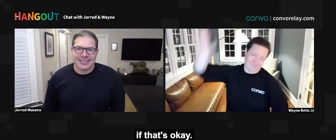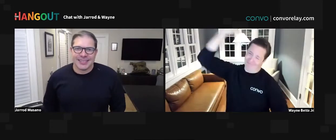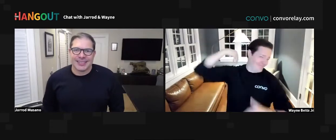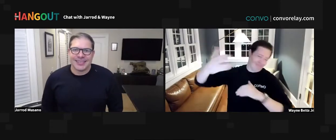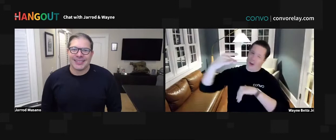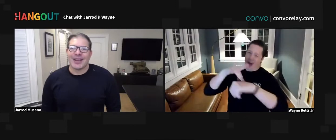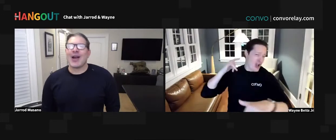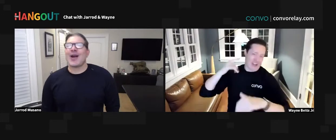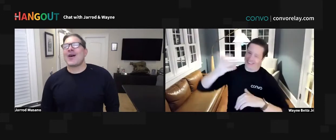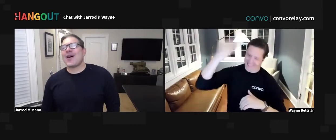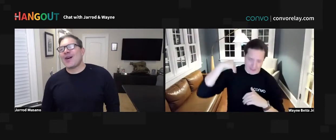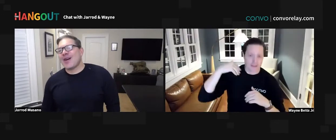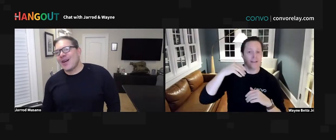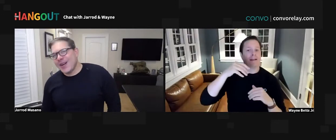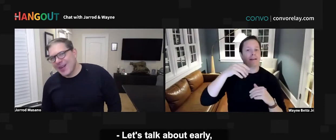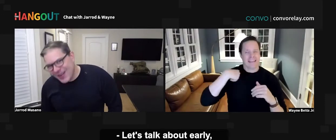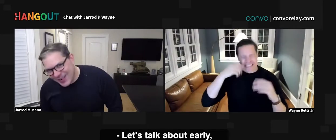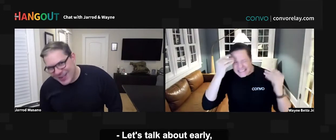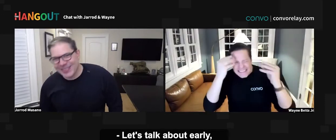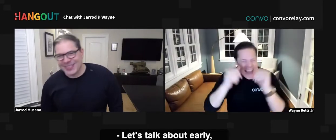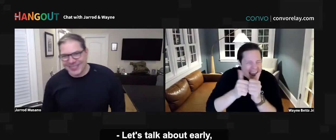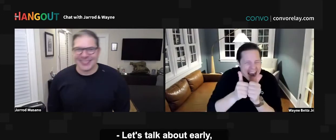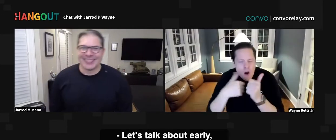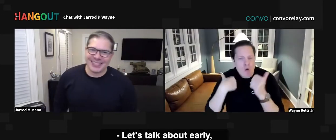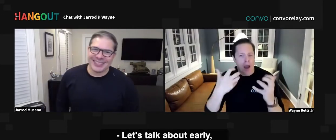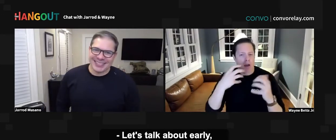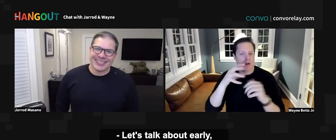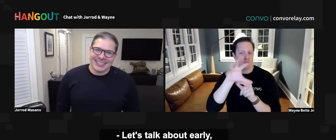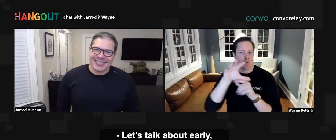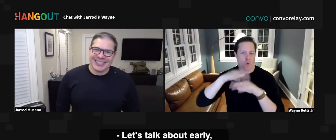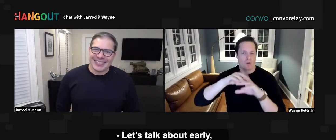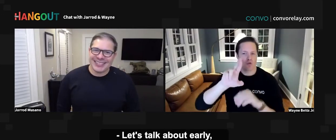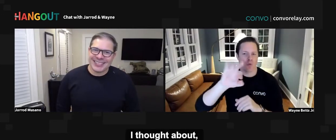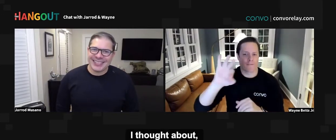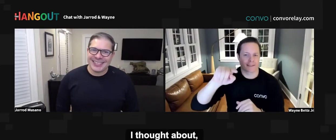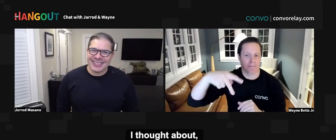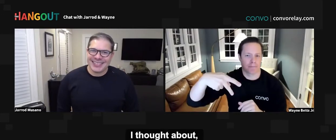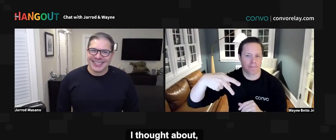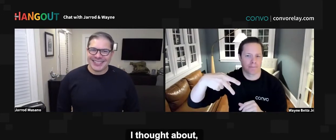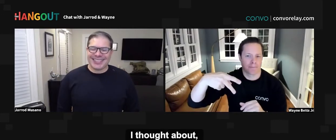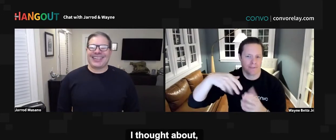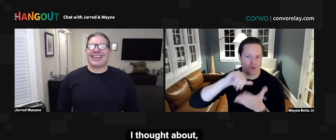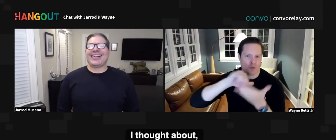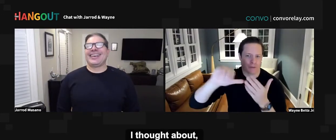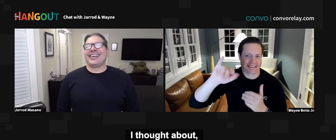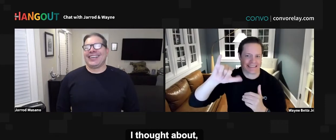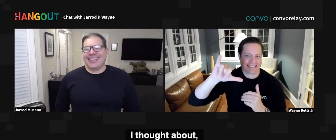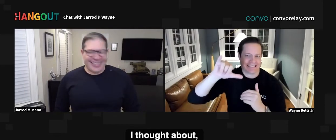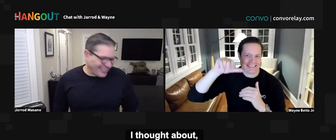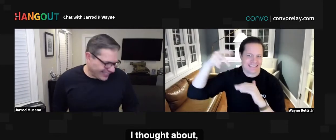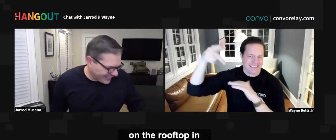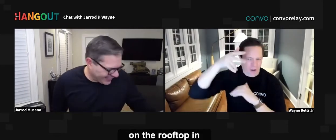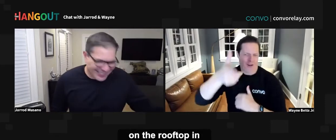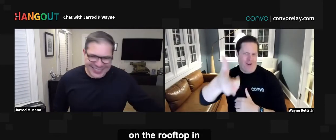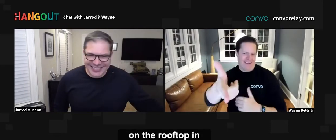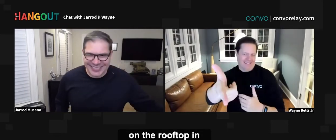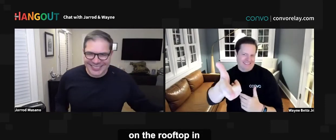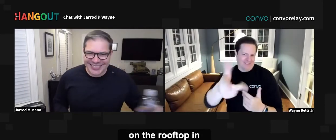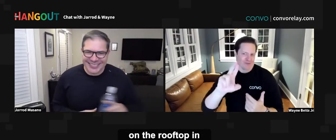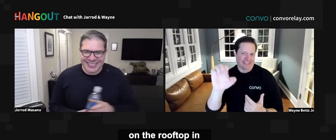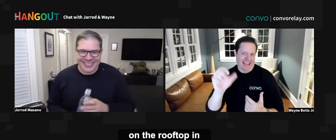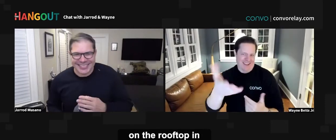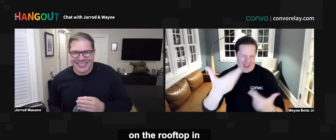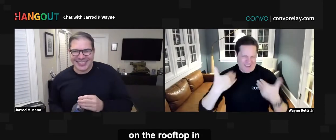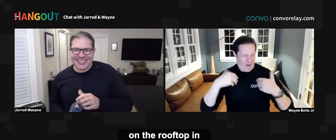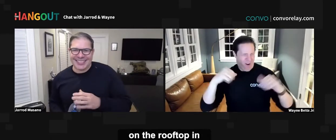okay. Which one? I've forgotten. Let's talk about early days, right? I thought about how I wanted to shoot the